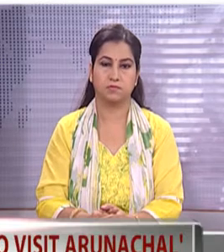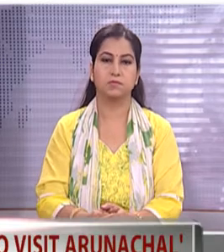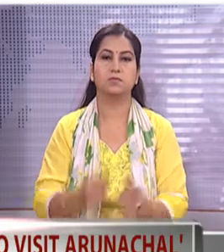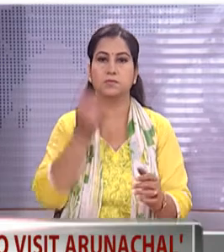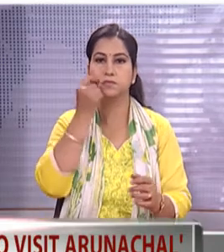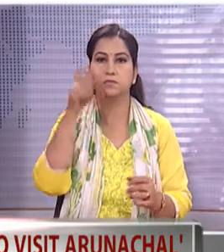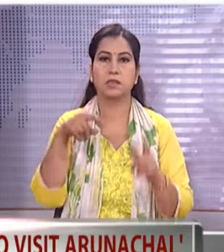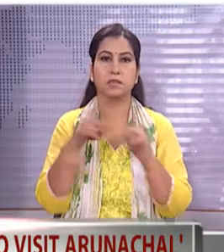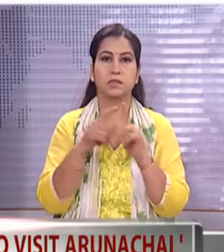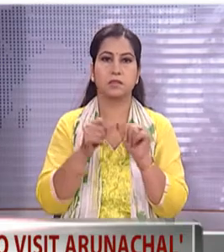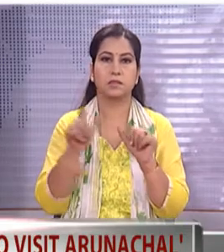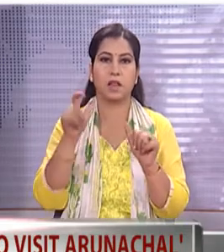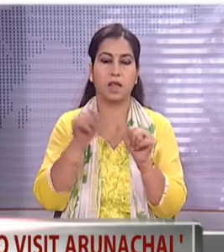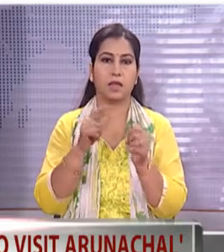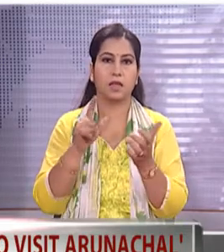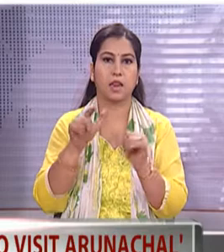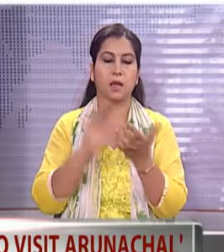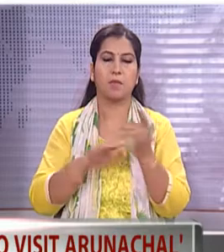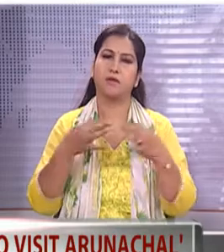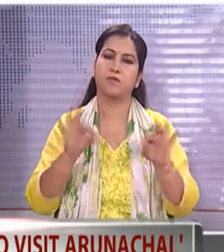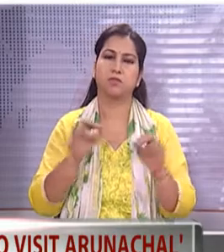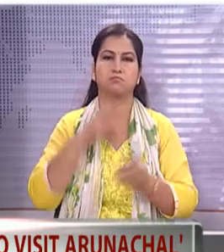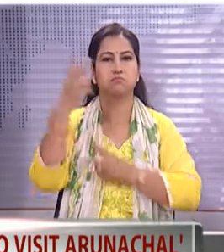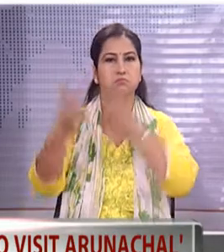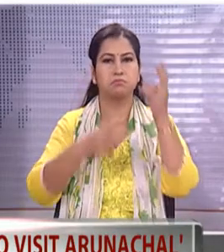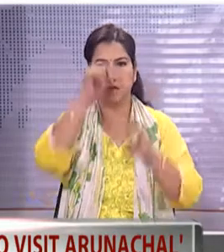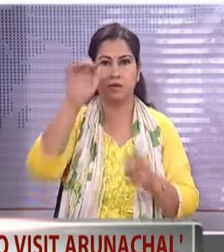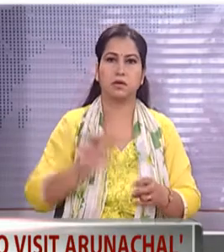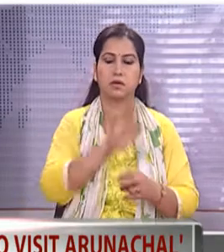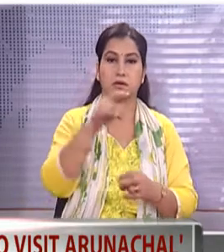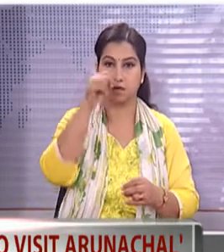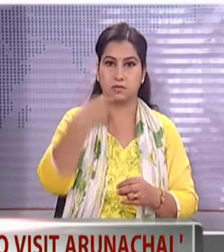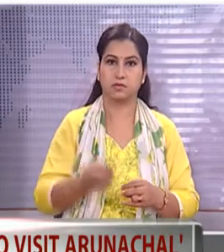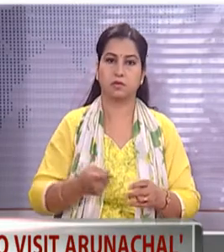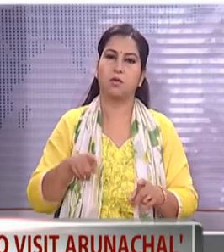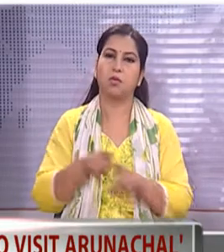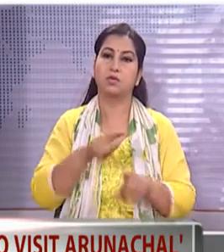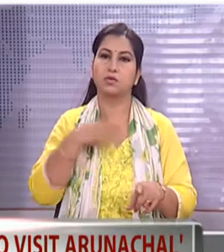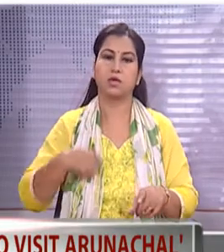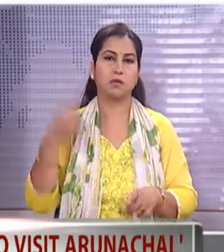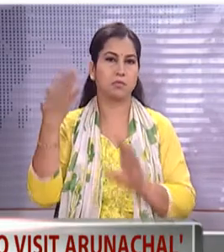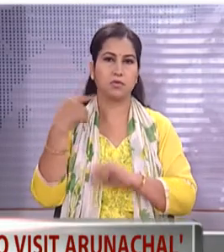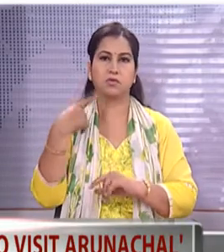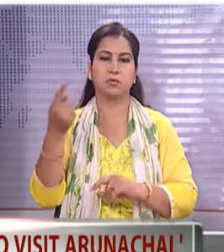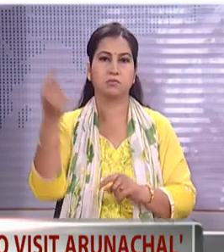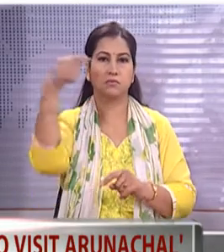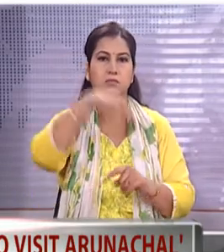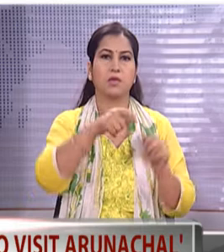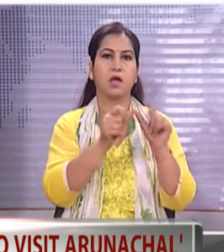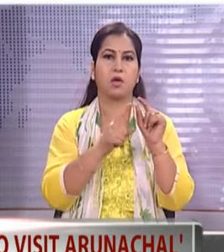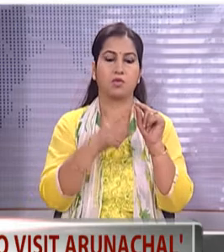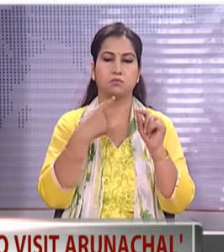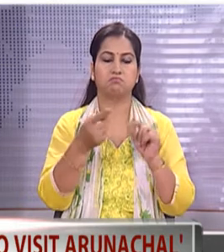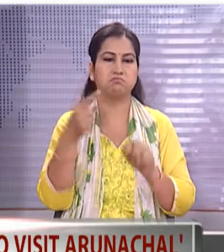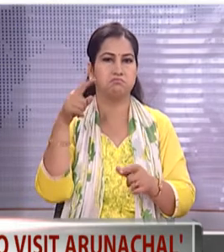Dalai Lama is free to travel to Arunachal Pradesh or any other part of the country, says India. Sets aside China's claims over parts of